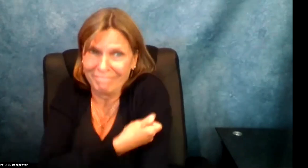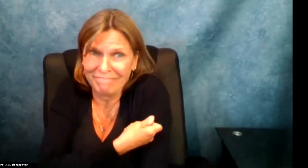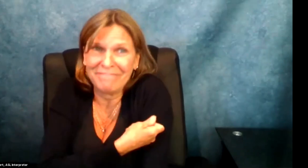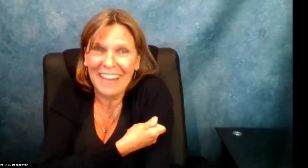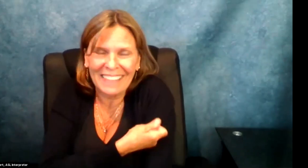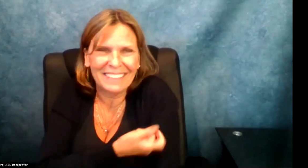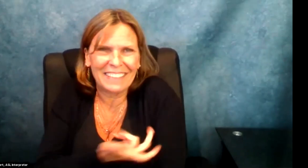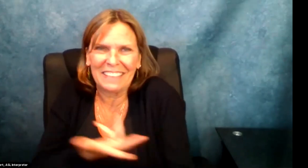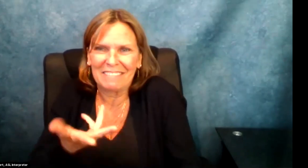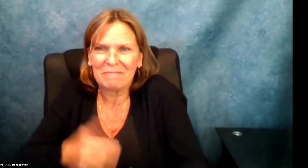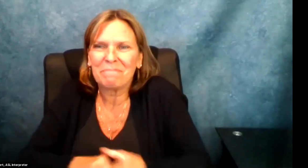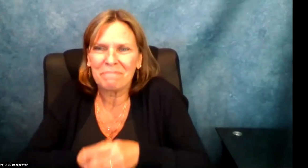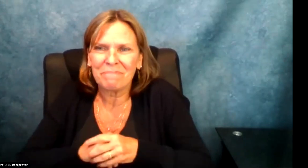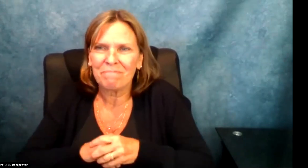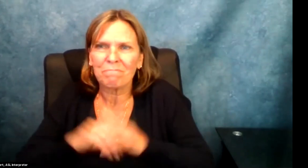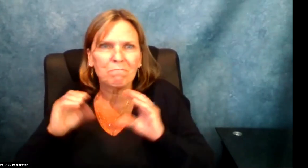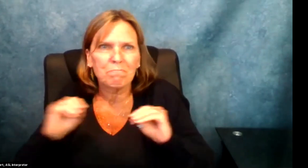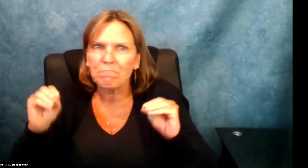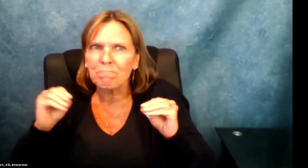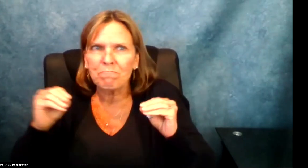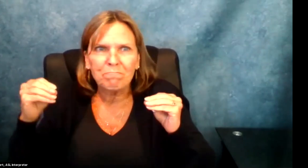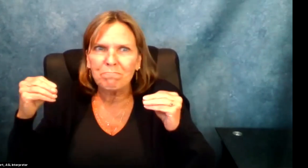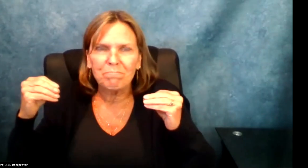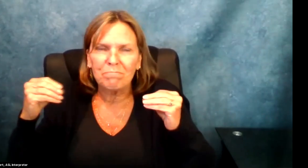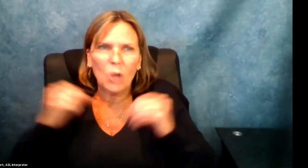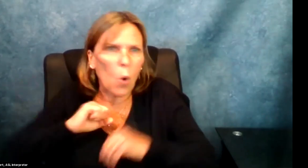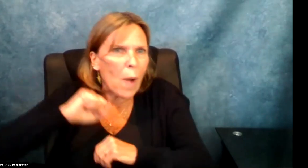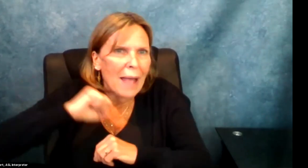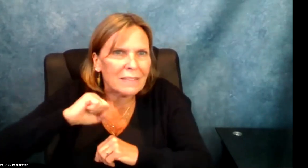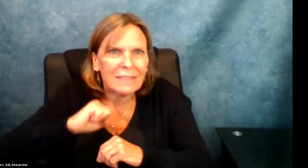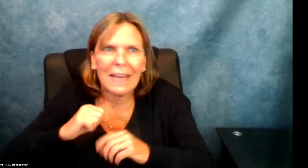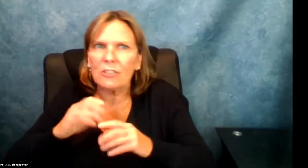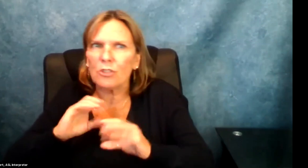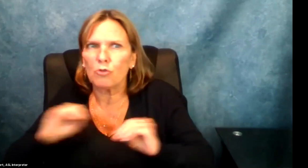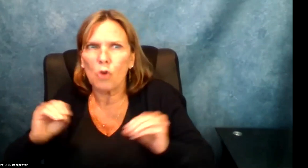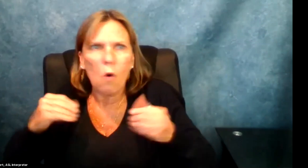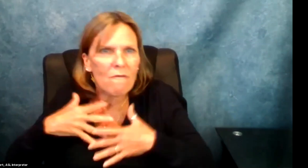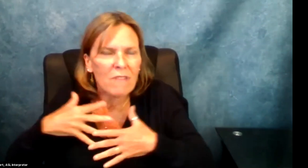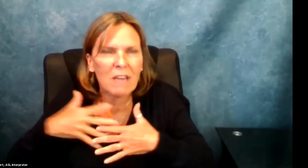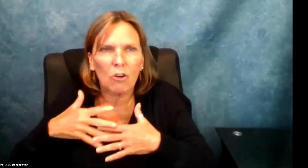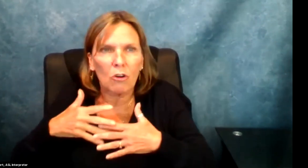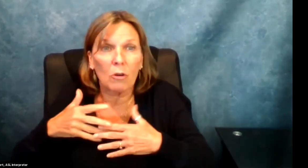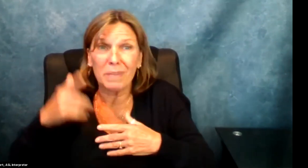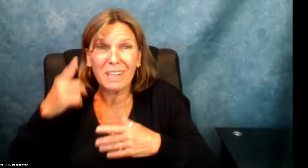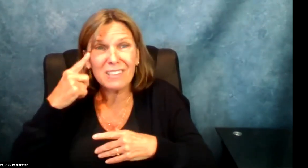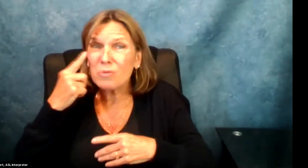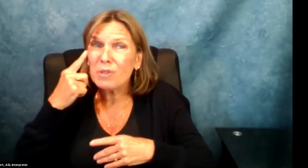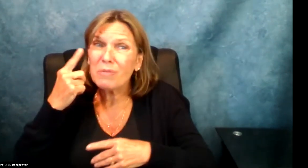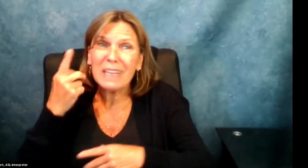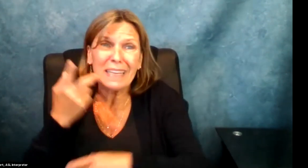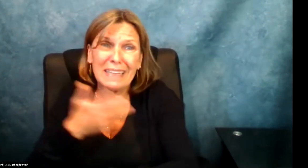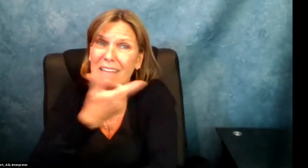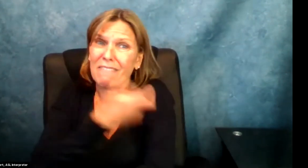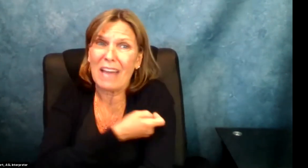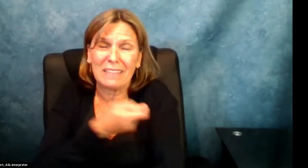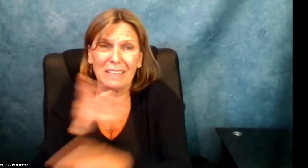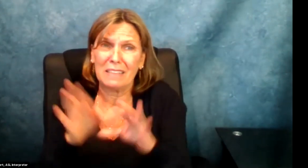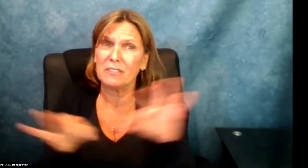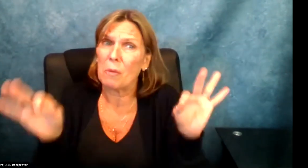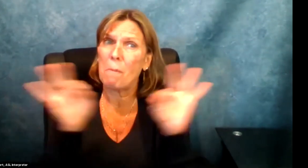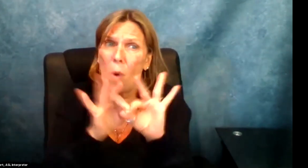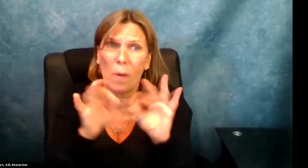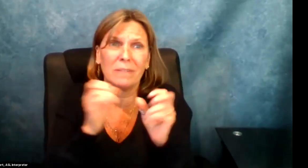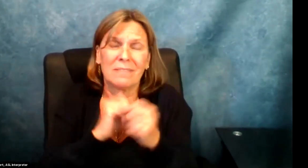whatsoever. And so we think it is safe and effective and important, especially knowing the impacts that this